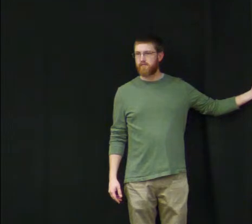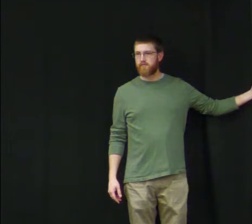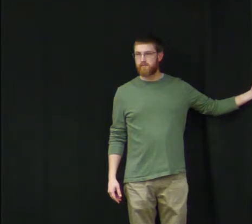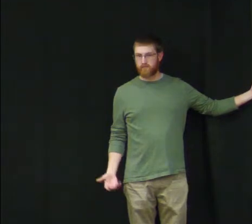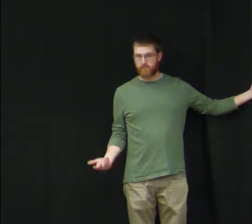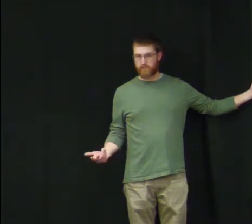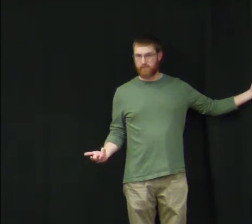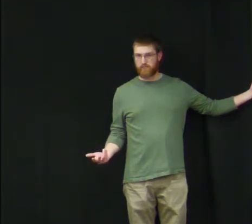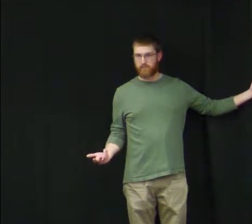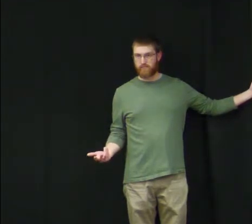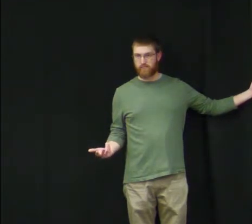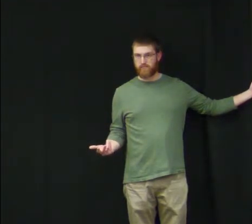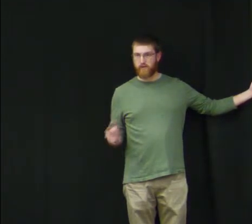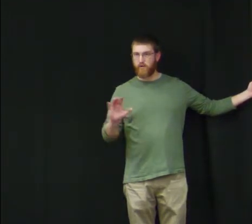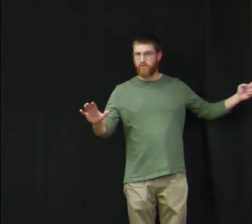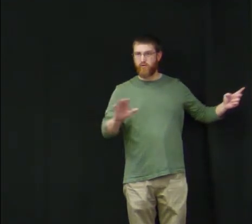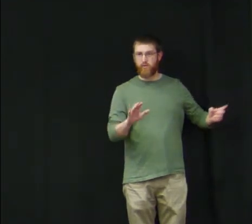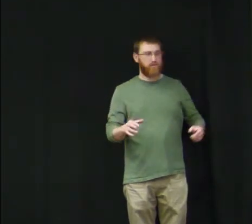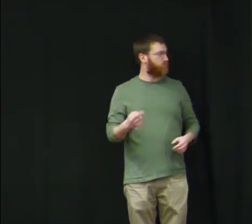best trait as a teacher?